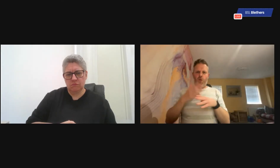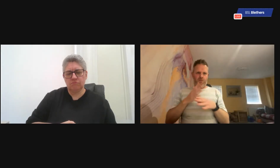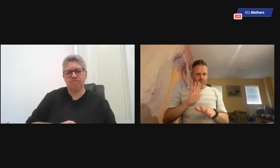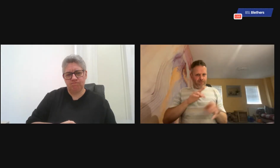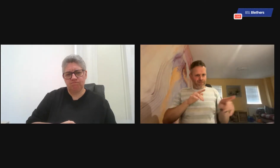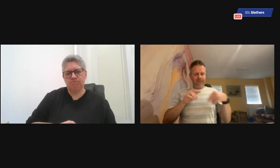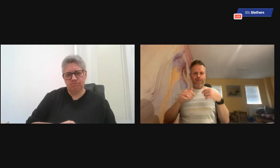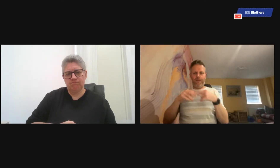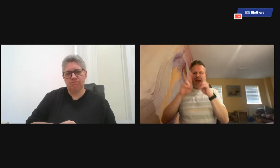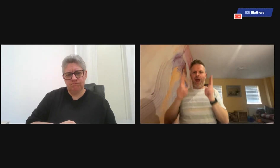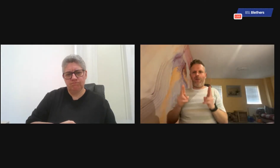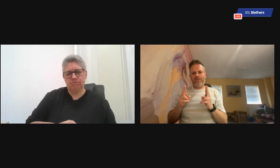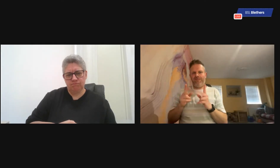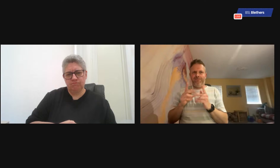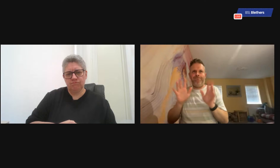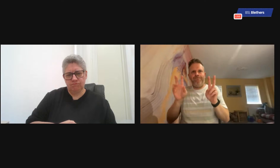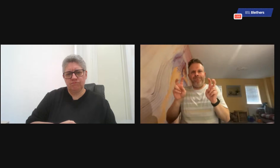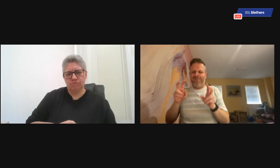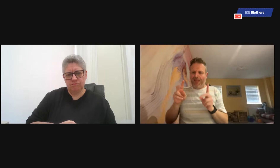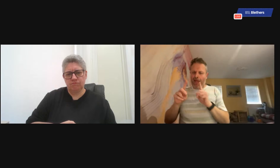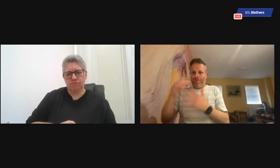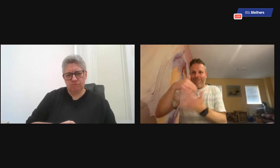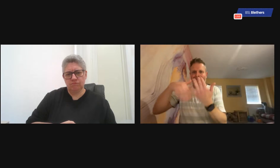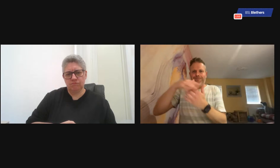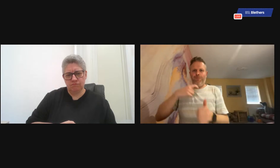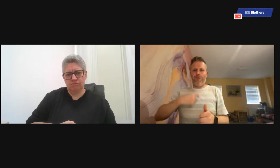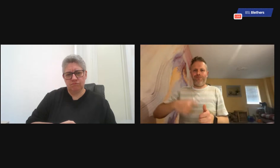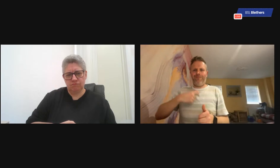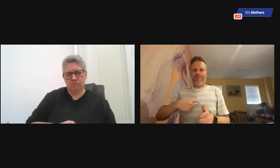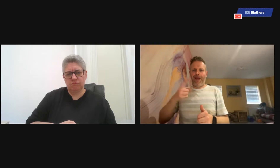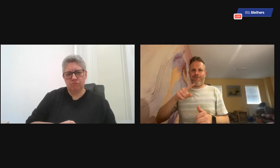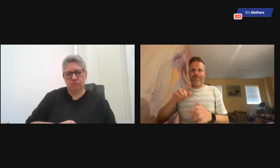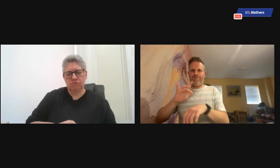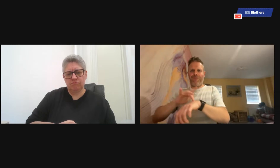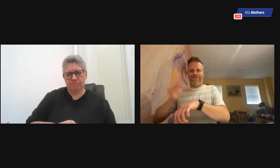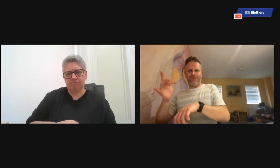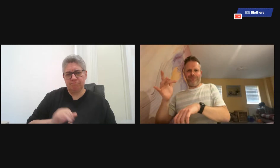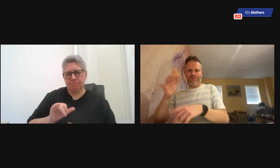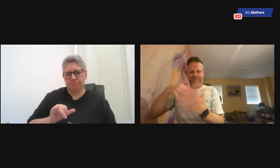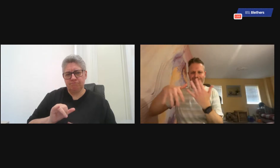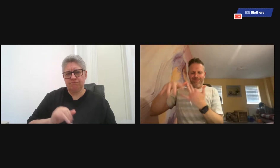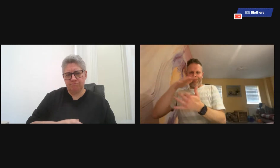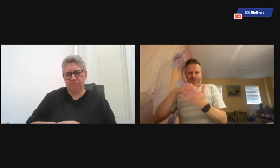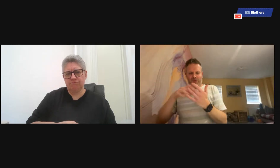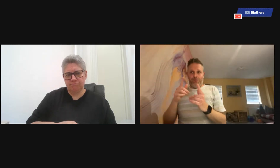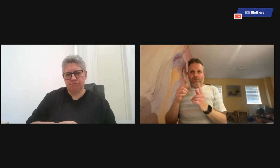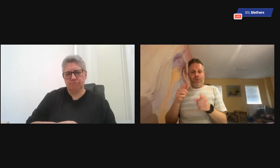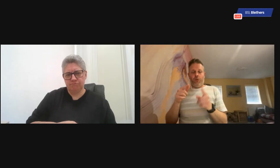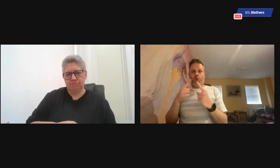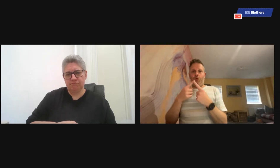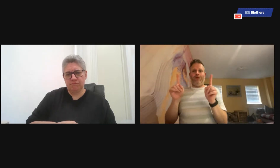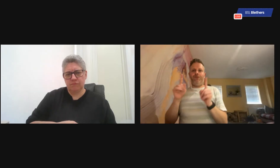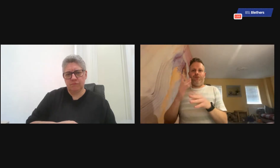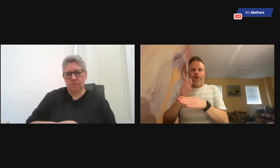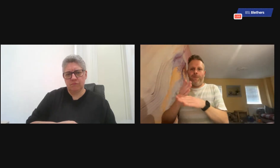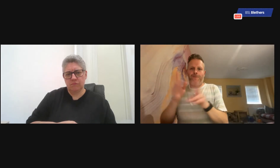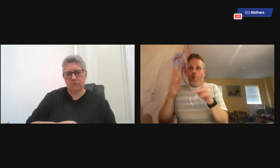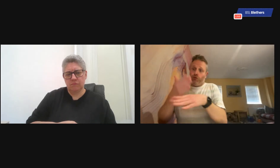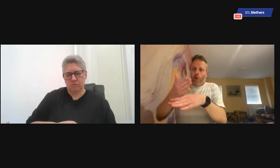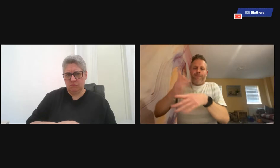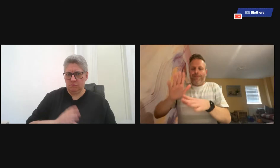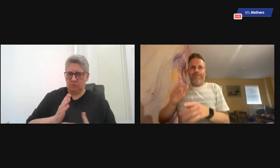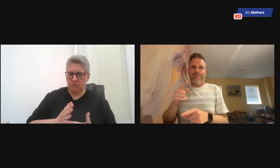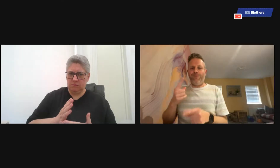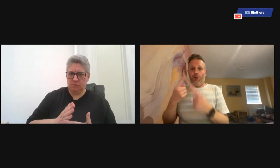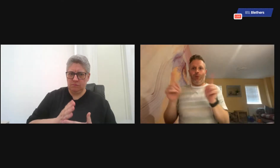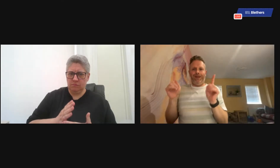Okay, because, yeah, if people say, "Is that what you do? Is that what you work as?" But I just think it's more personal than that. There's more sensitivities